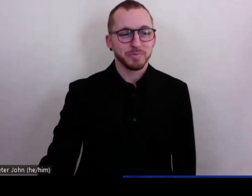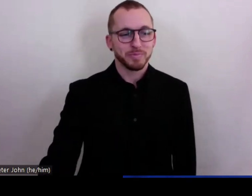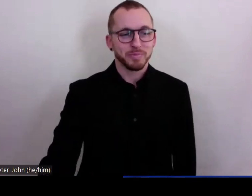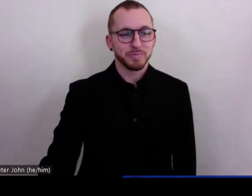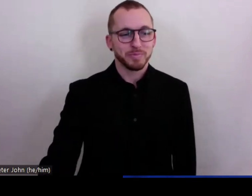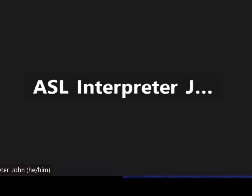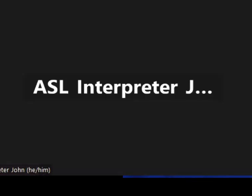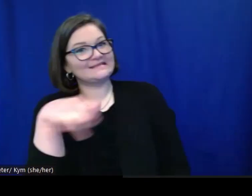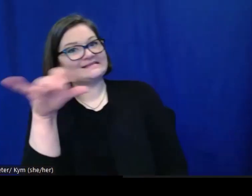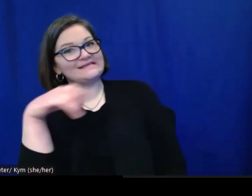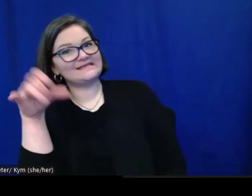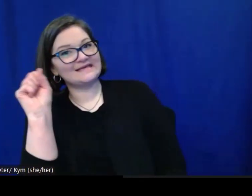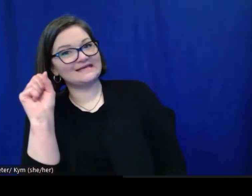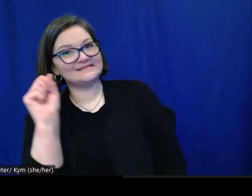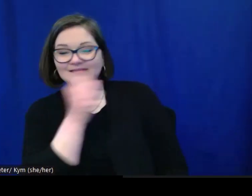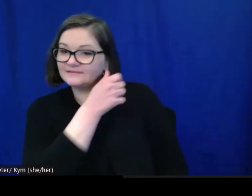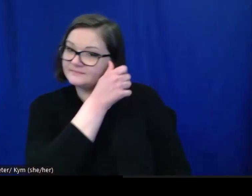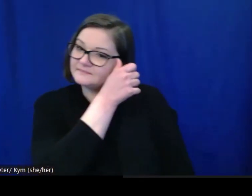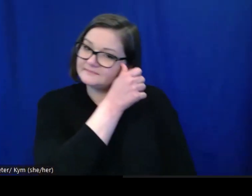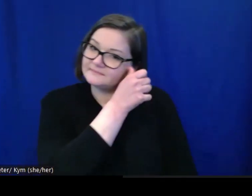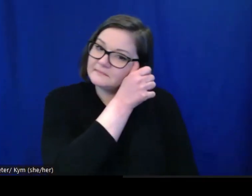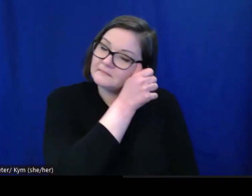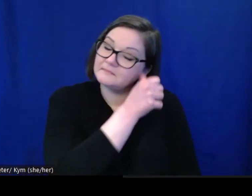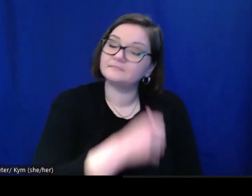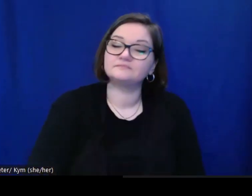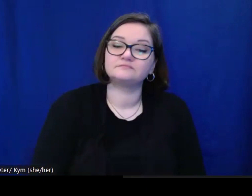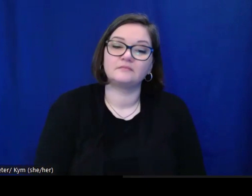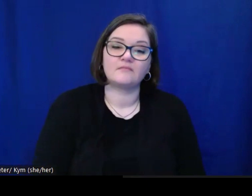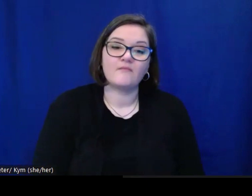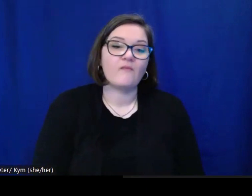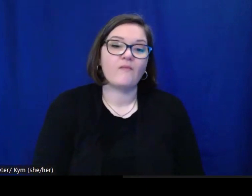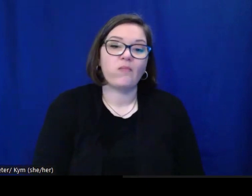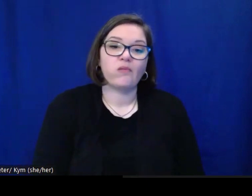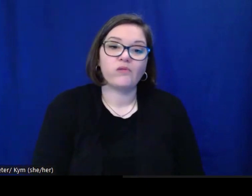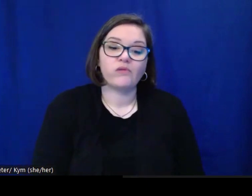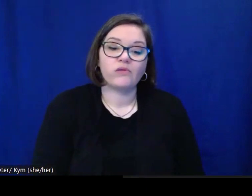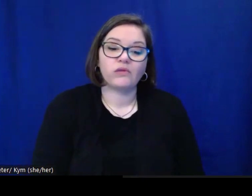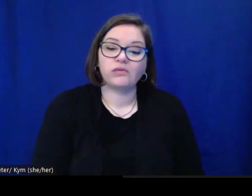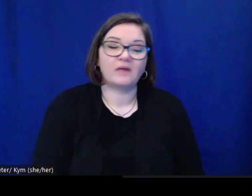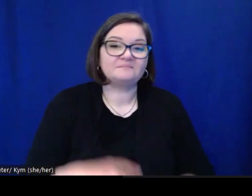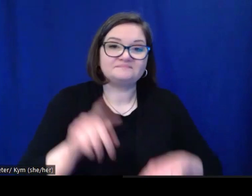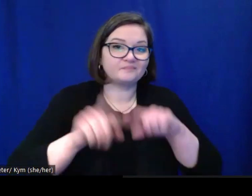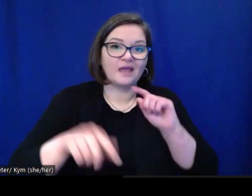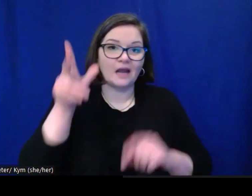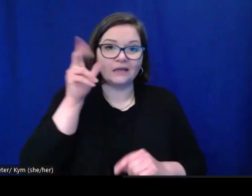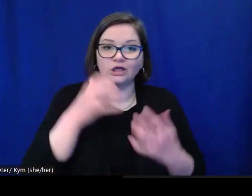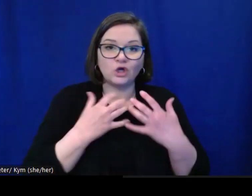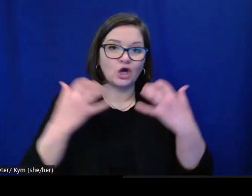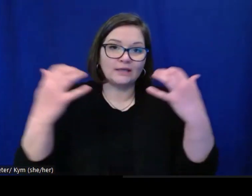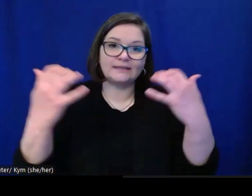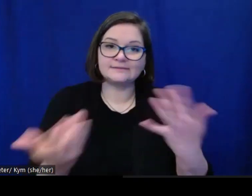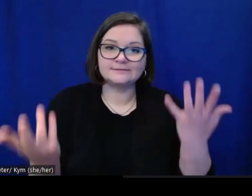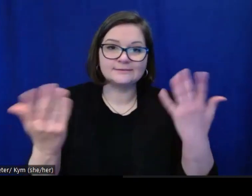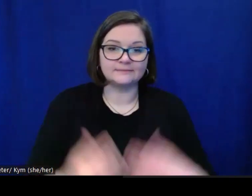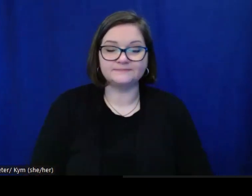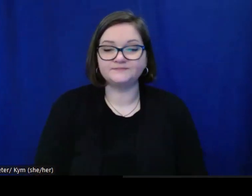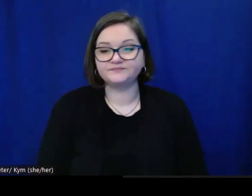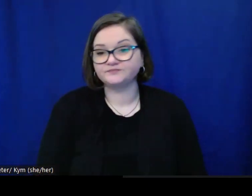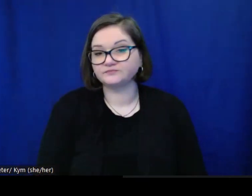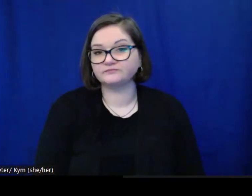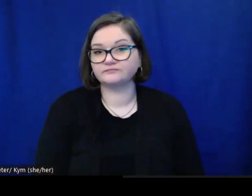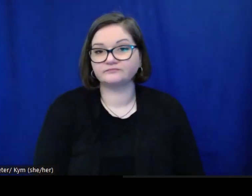Yes. What are some of the things, like the most important things that people are able to do that we